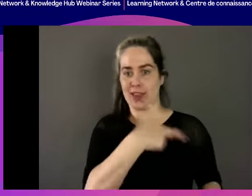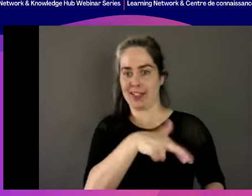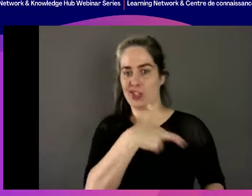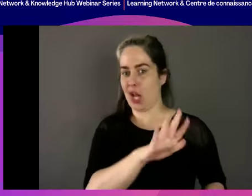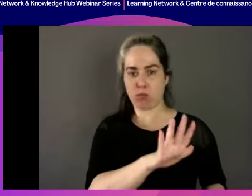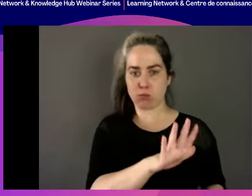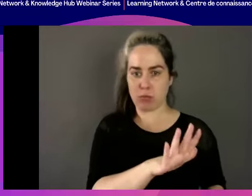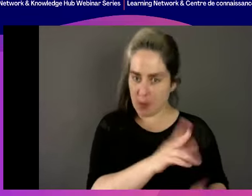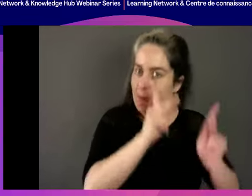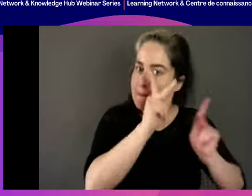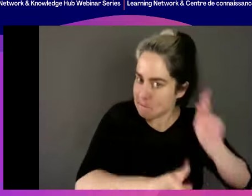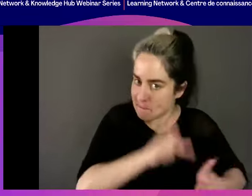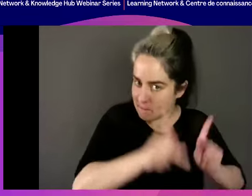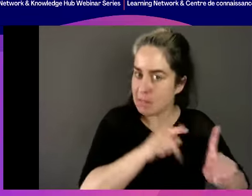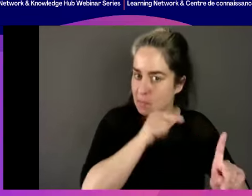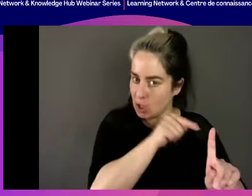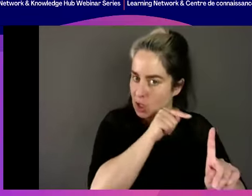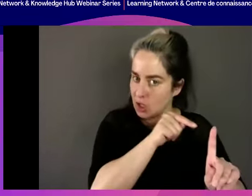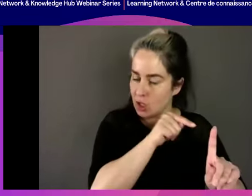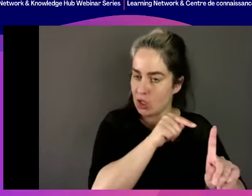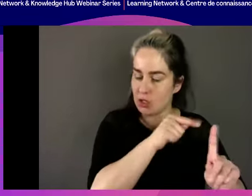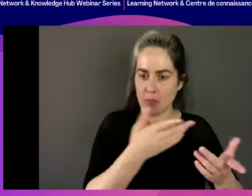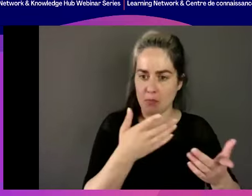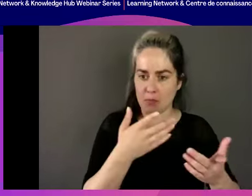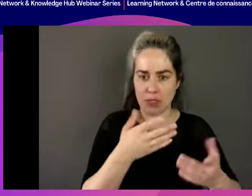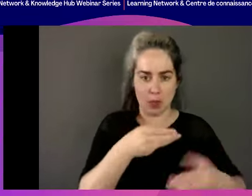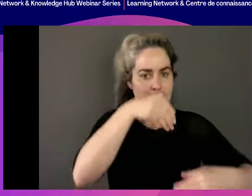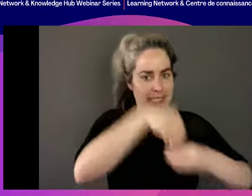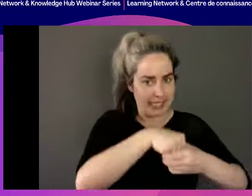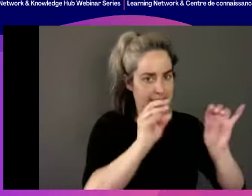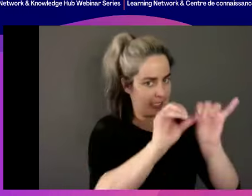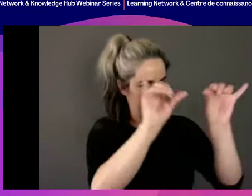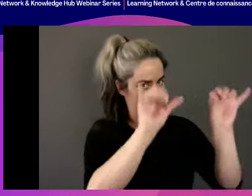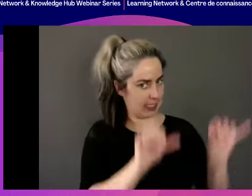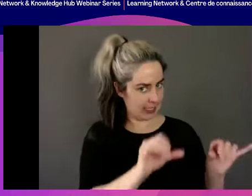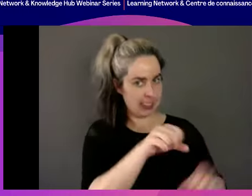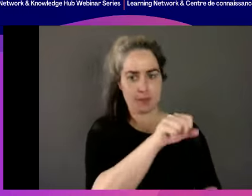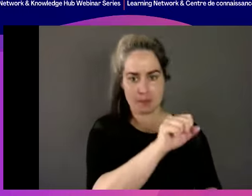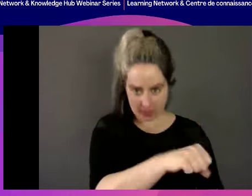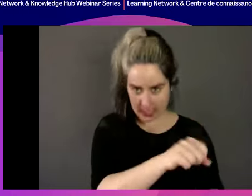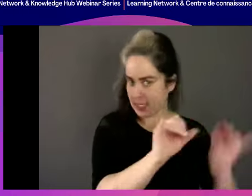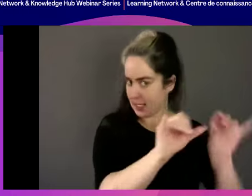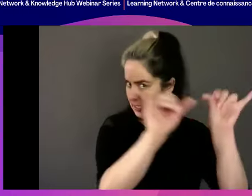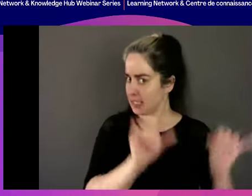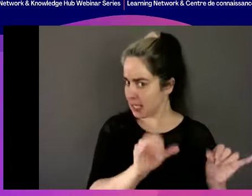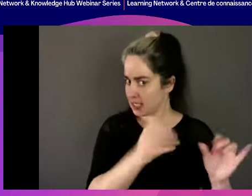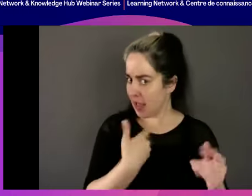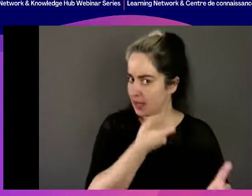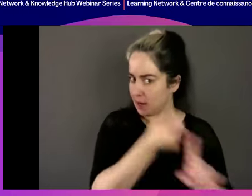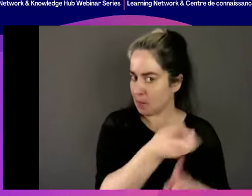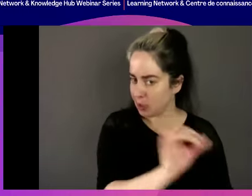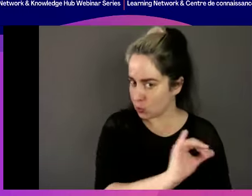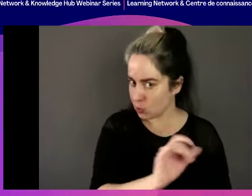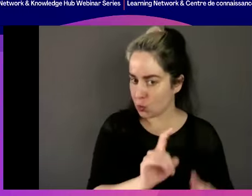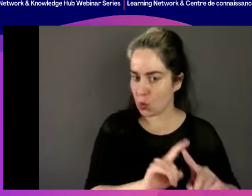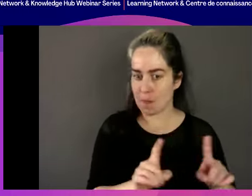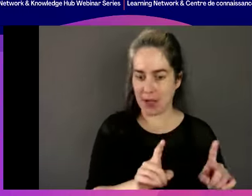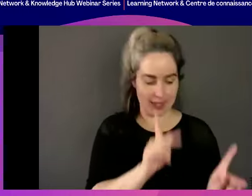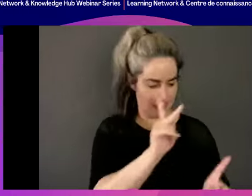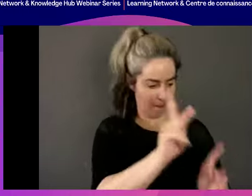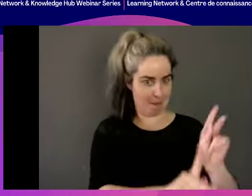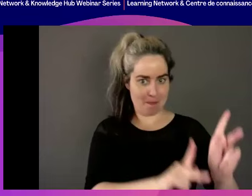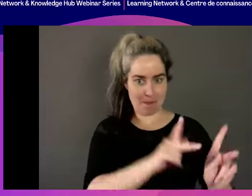violent people. And yes, the institution, these religious institutions had a lot to play, but that doesn't mean those